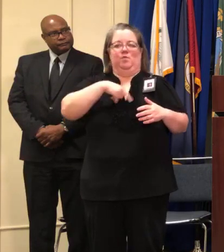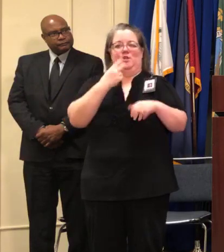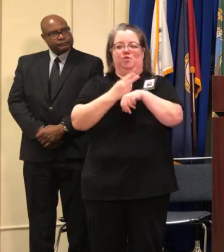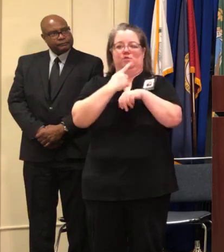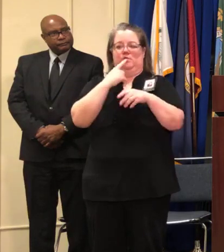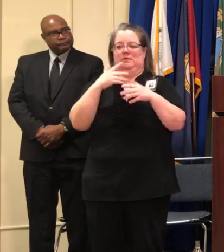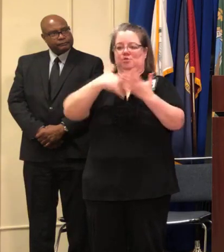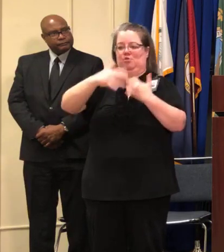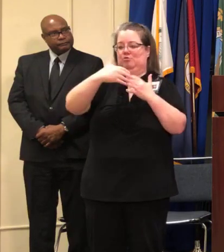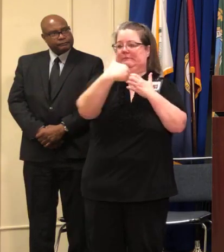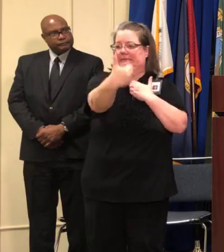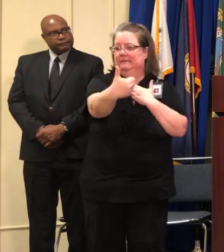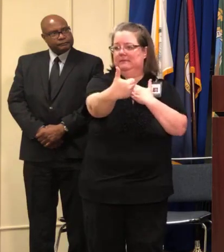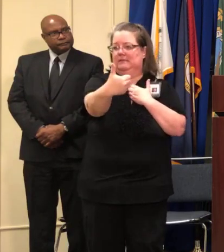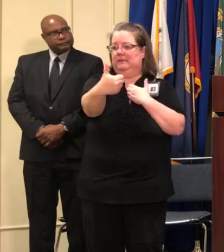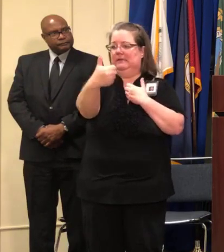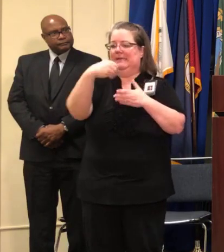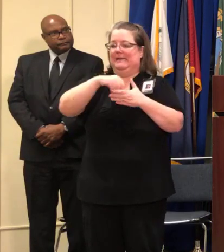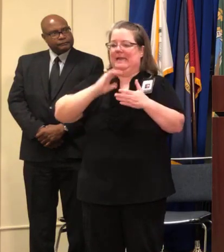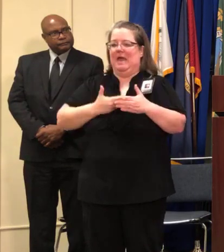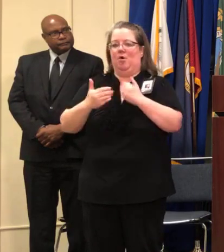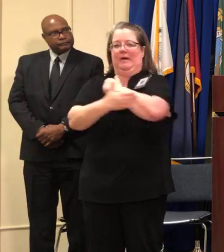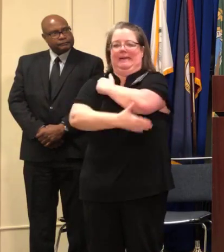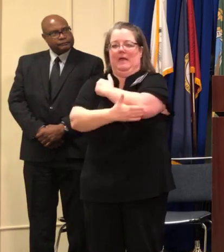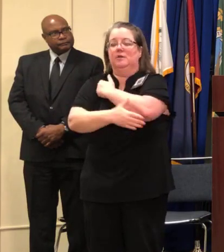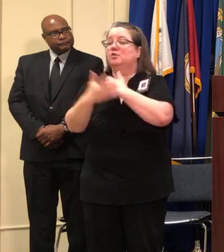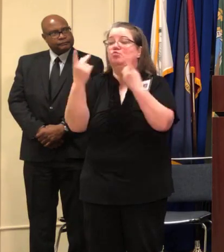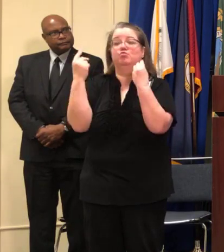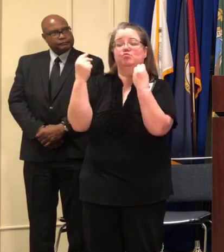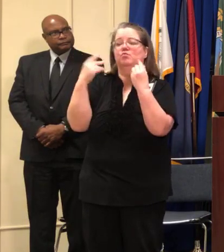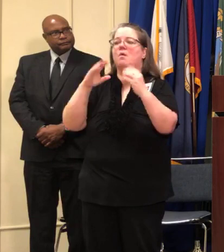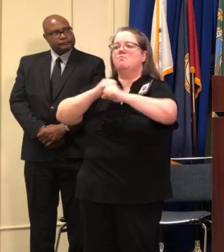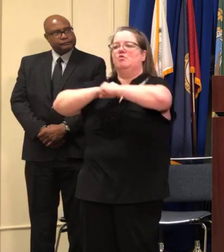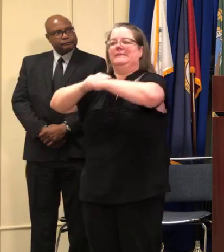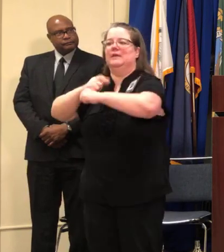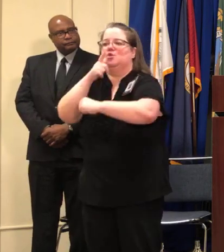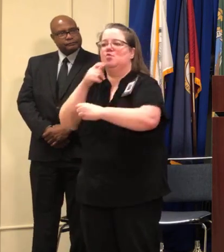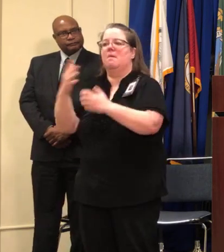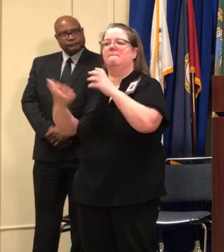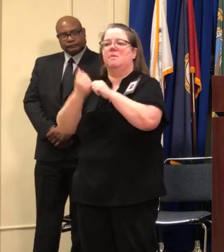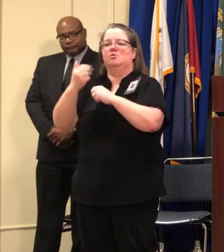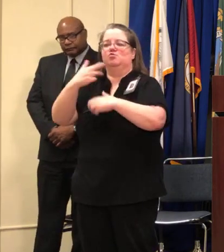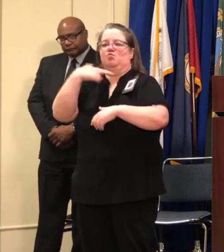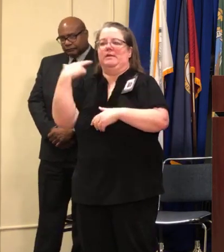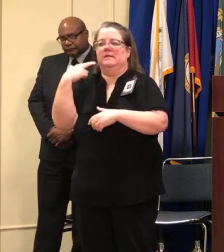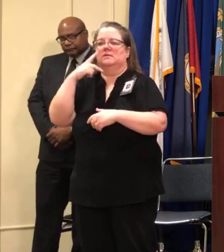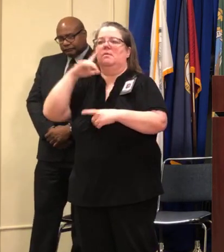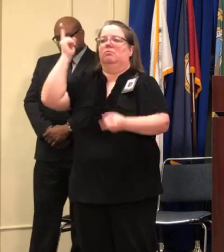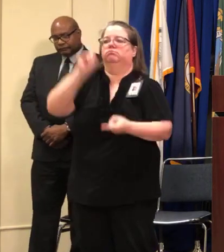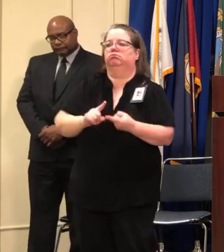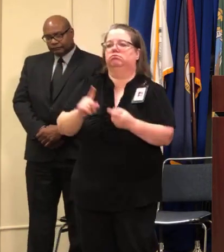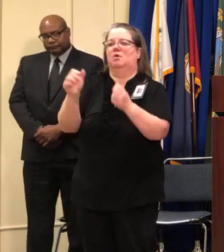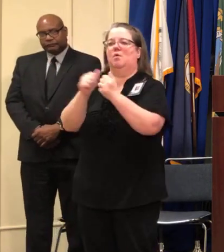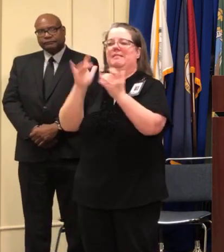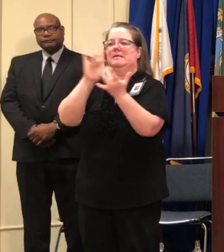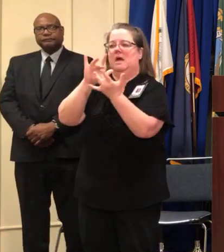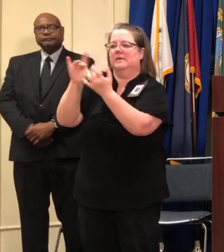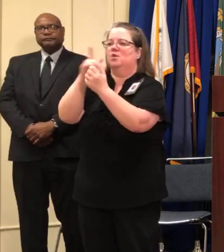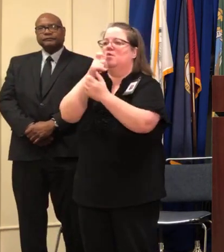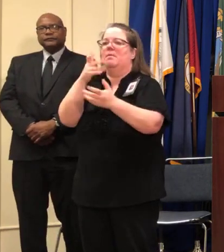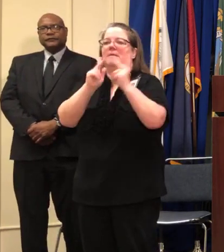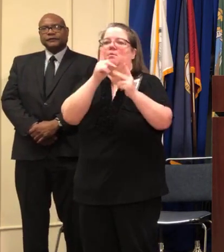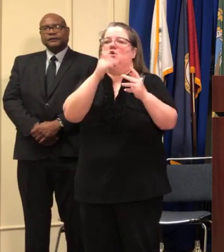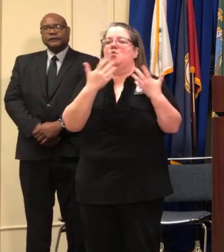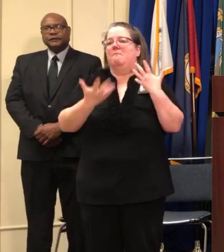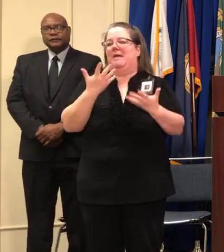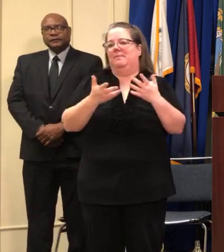the whole county is to protect those most at risk by lessening the amount of contact they have with those who may